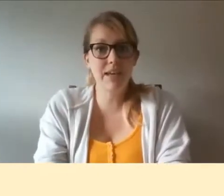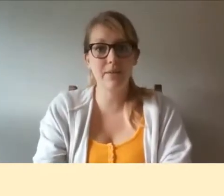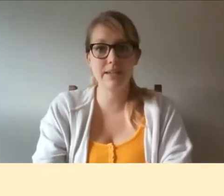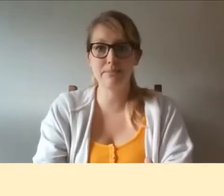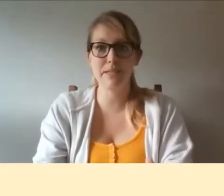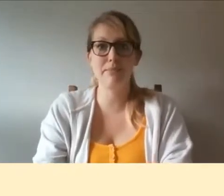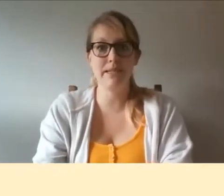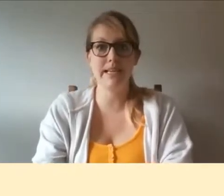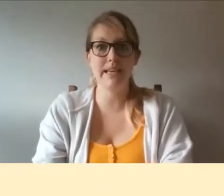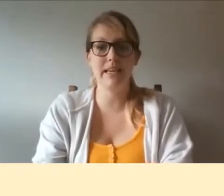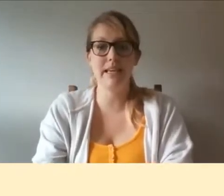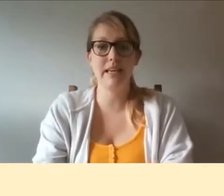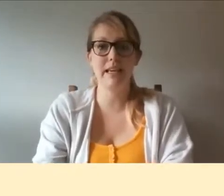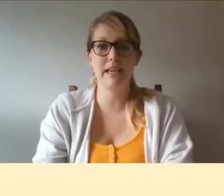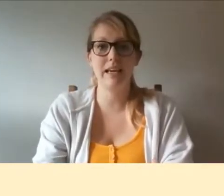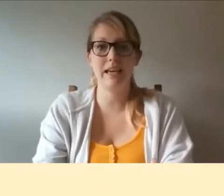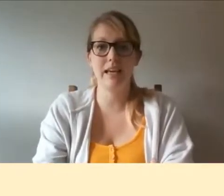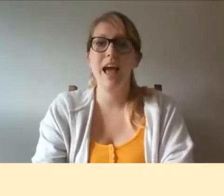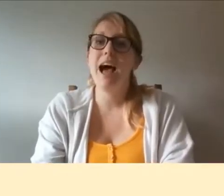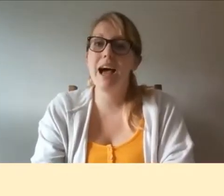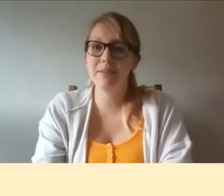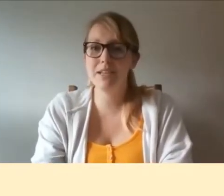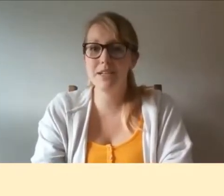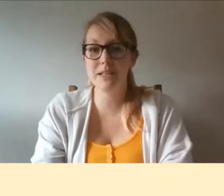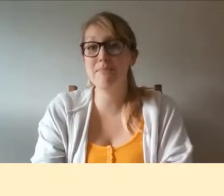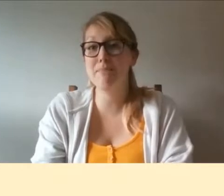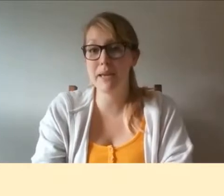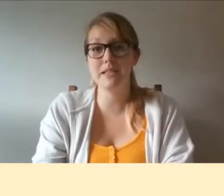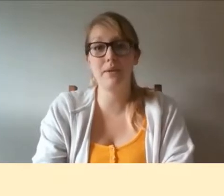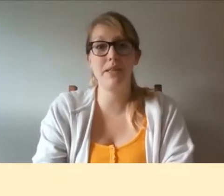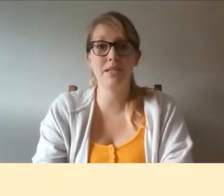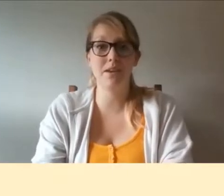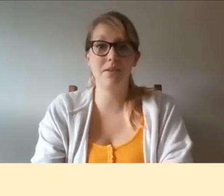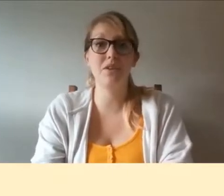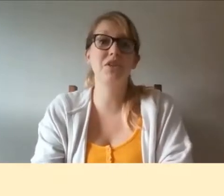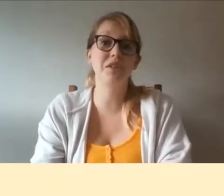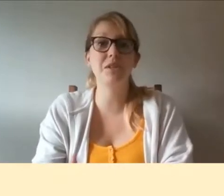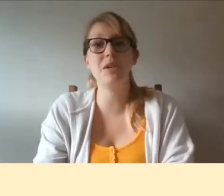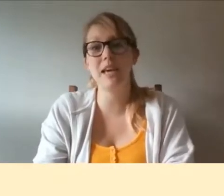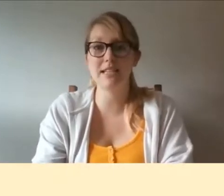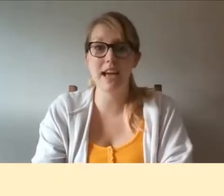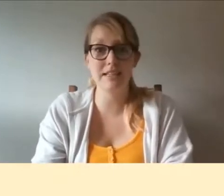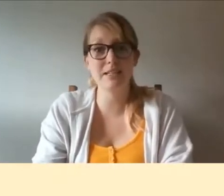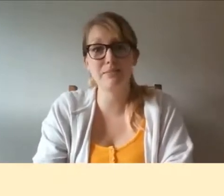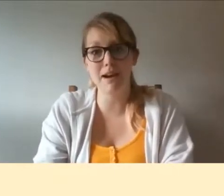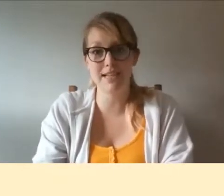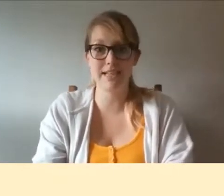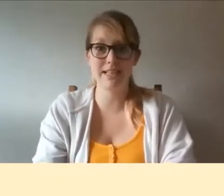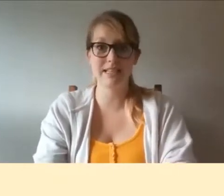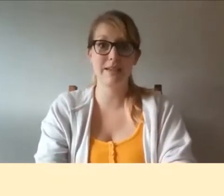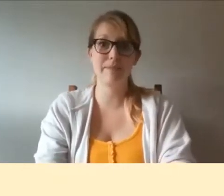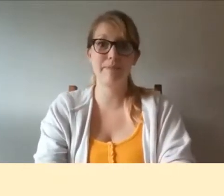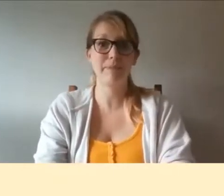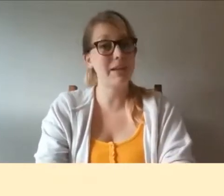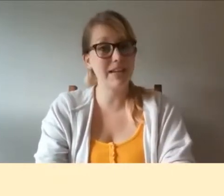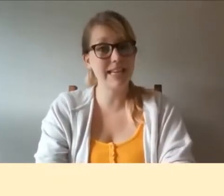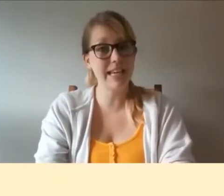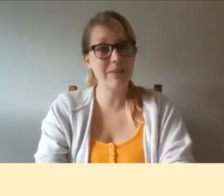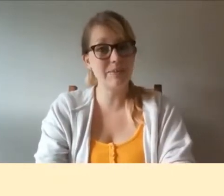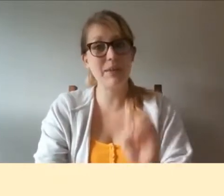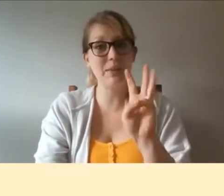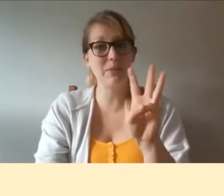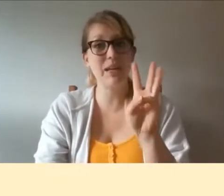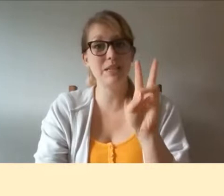Let's have a go with a little bit of music. I'm going to do this a bit slower than the song, just so you get a chance to practice. You